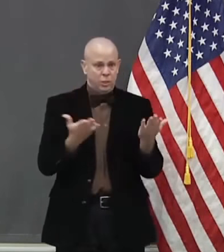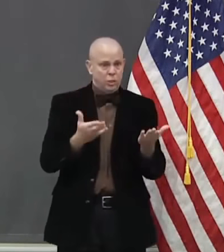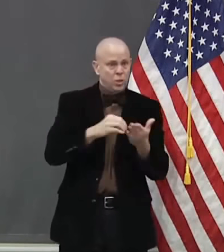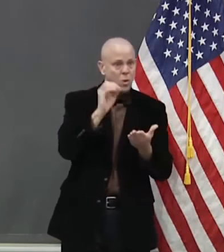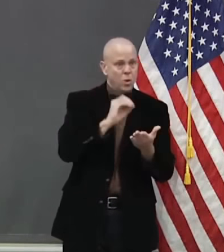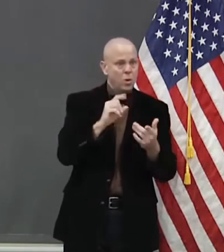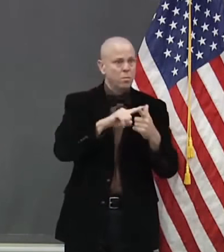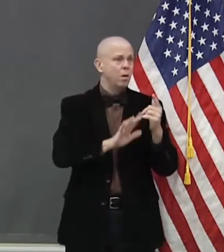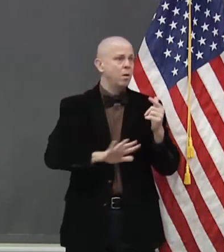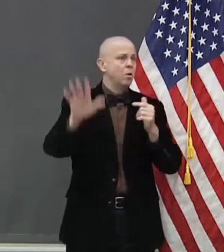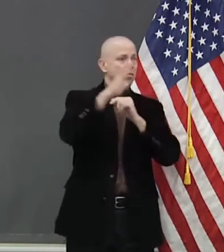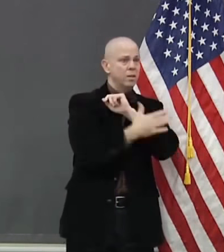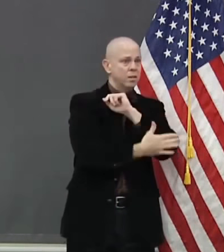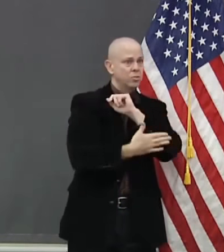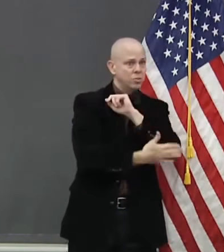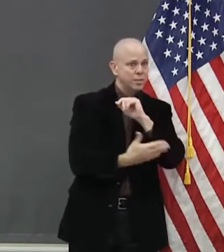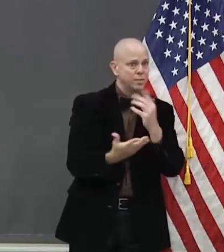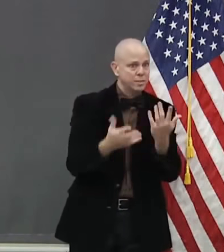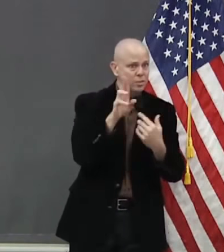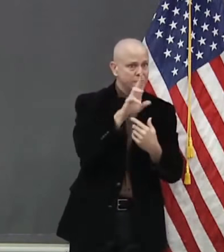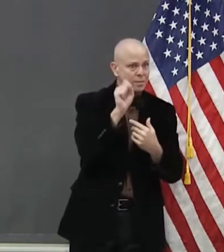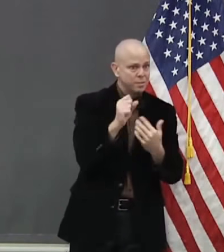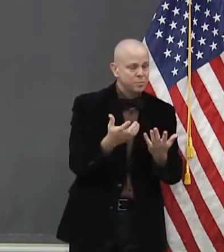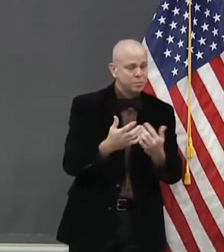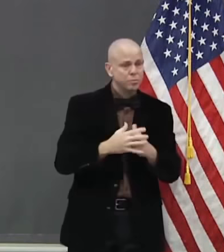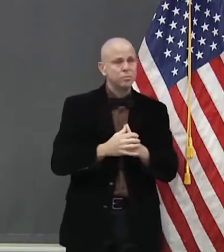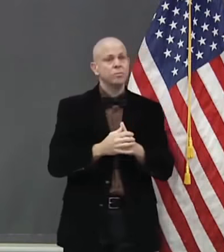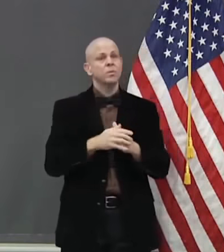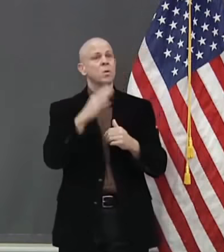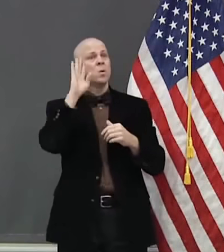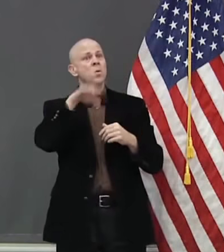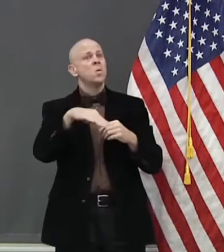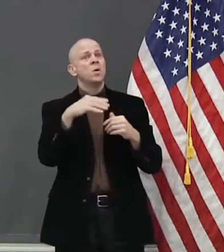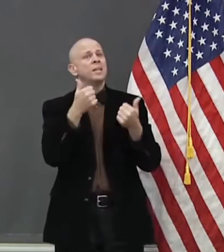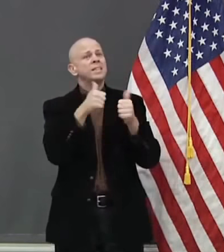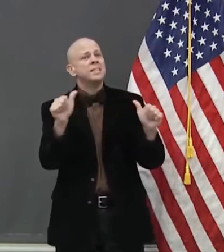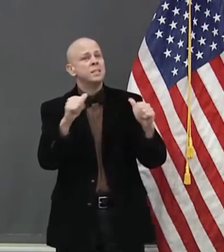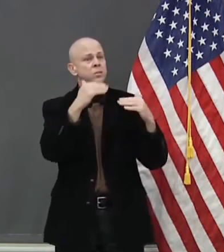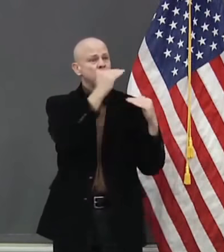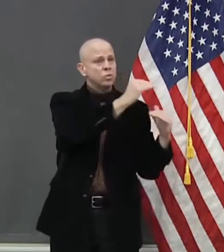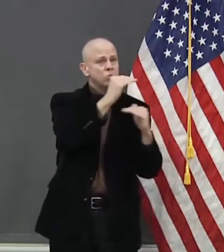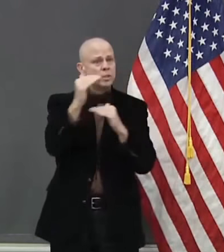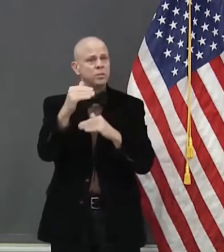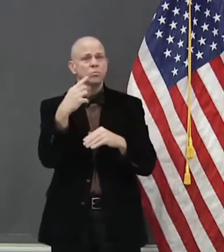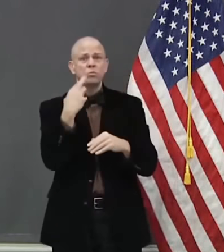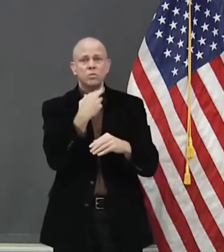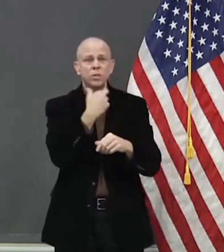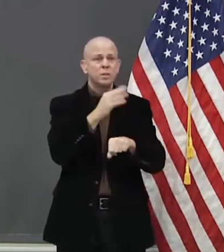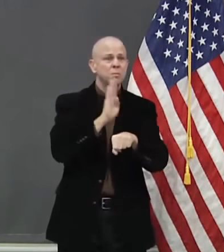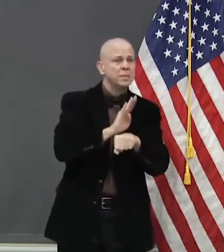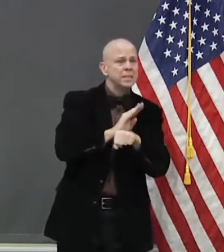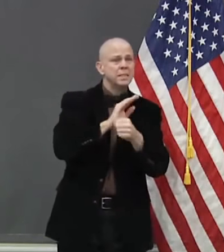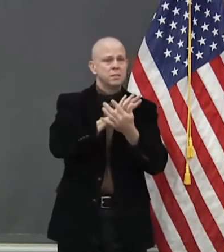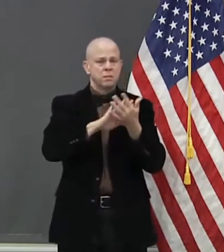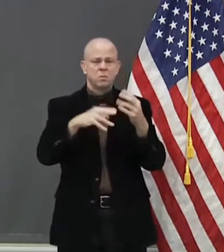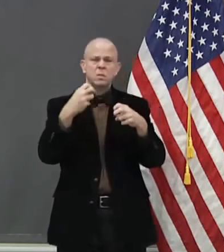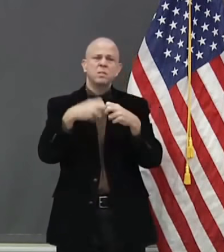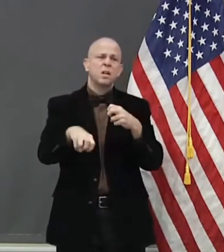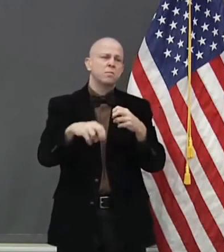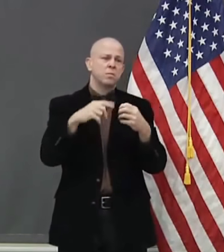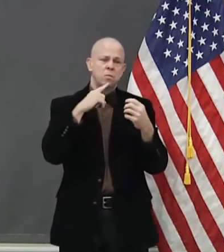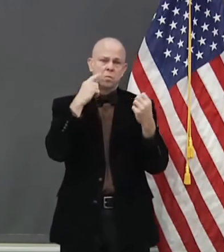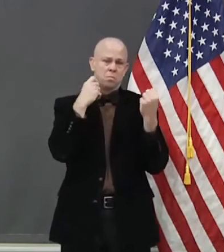country. I know that any restrictions to our restaurants and businesses is extremely difficult for many